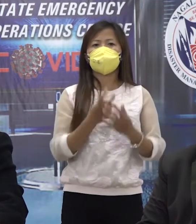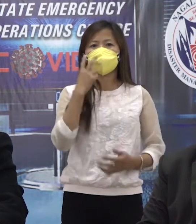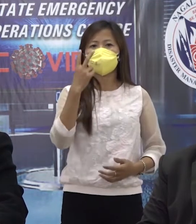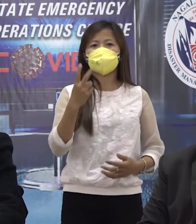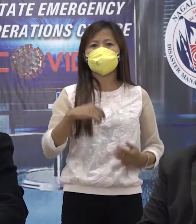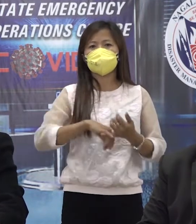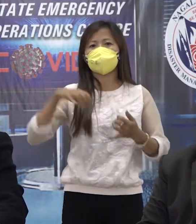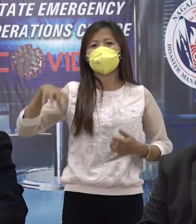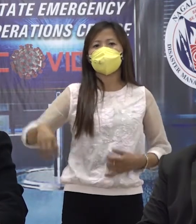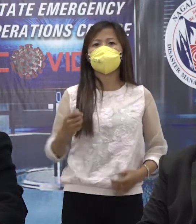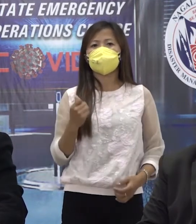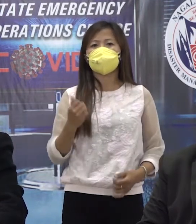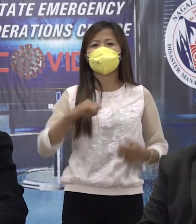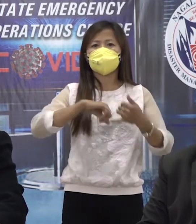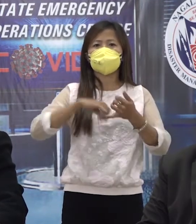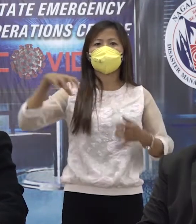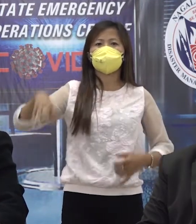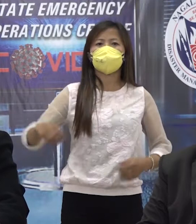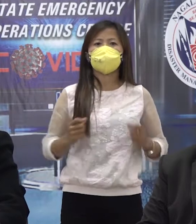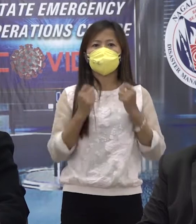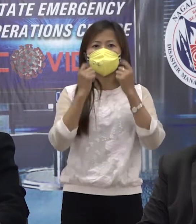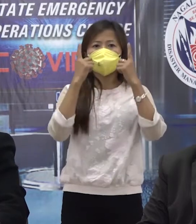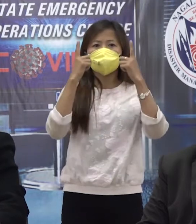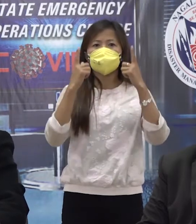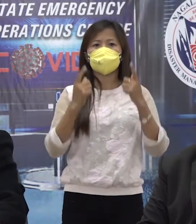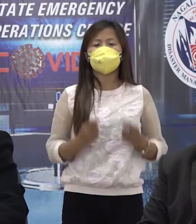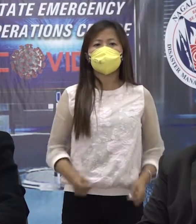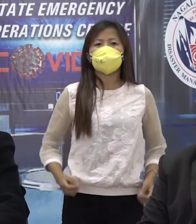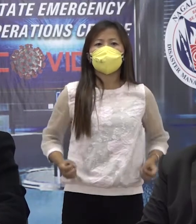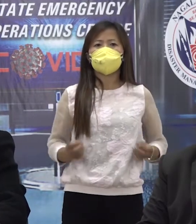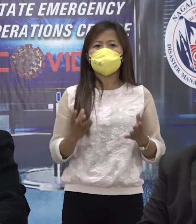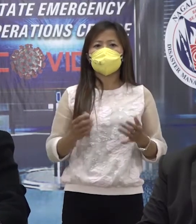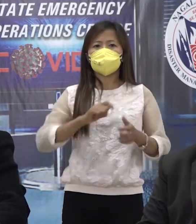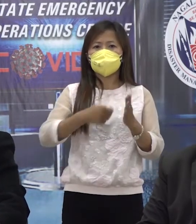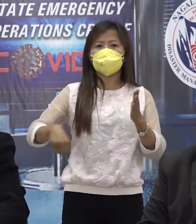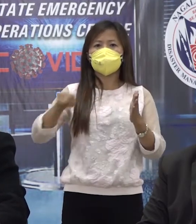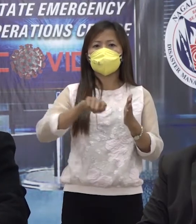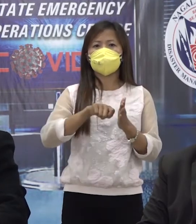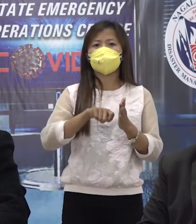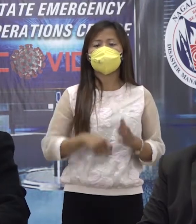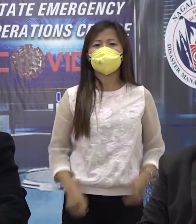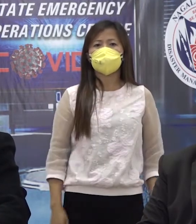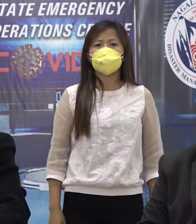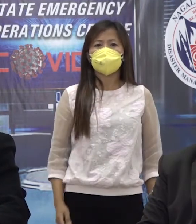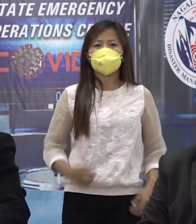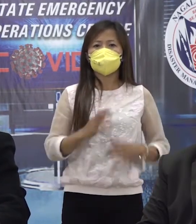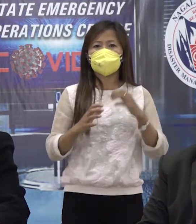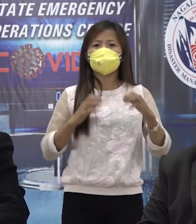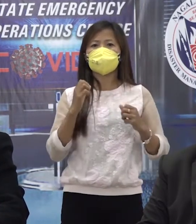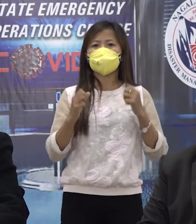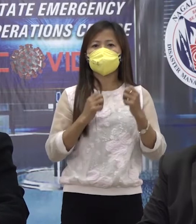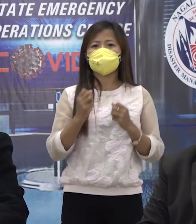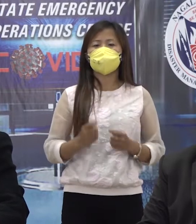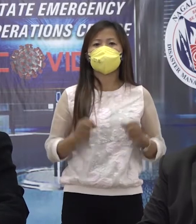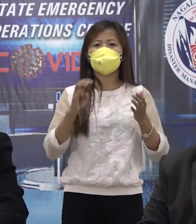of finances of the state in the wake of pandemic and the lockdown and actions